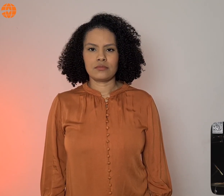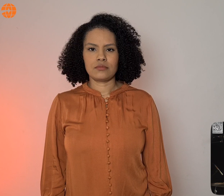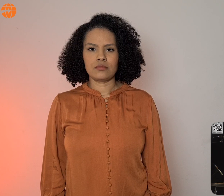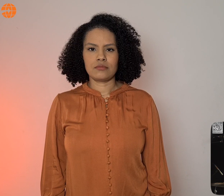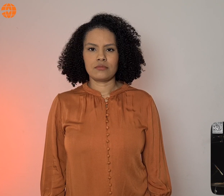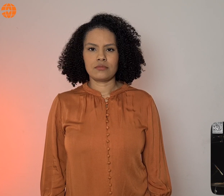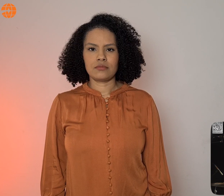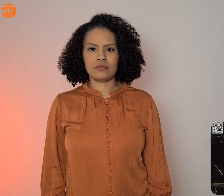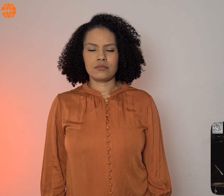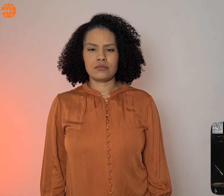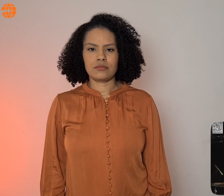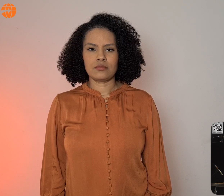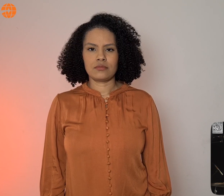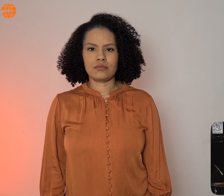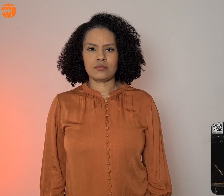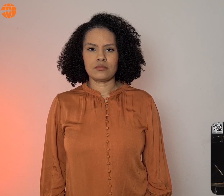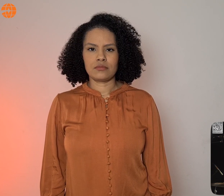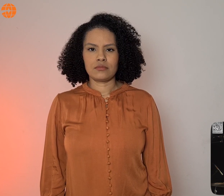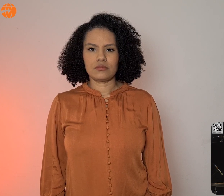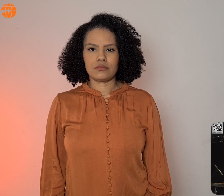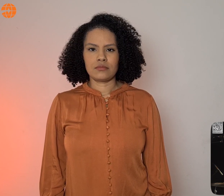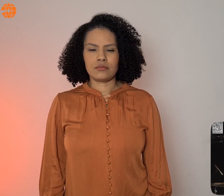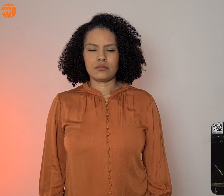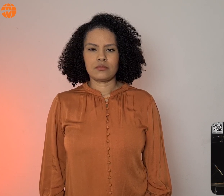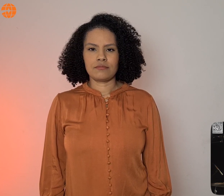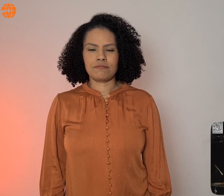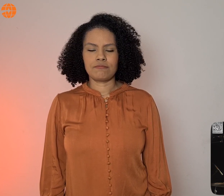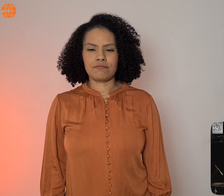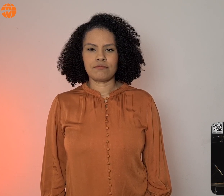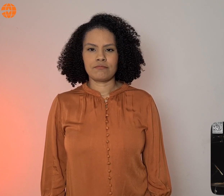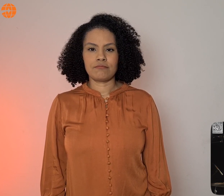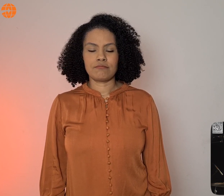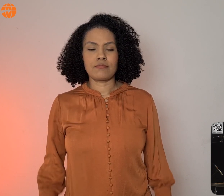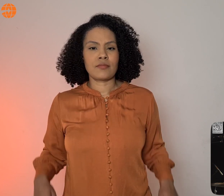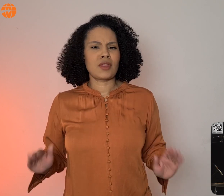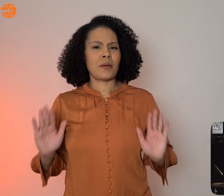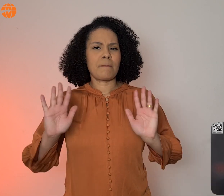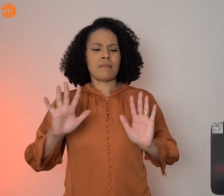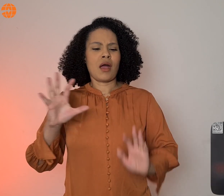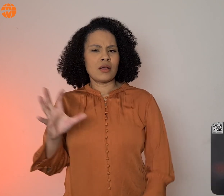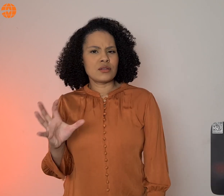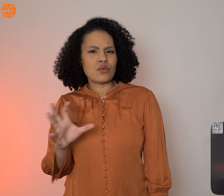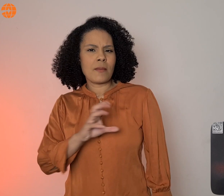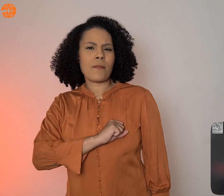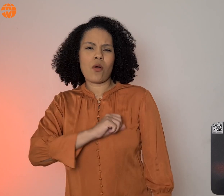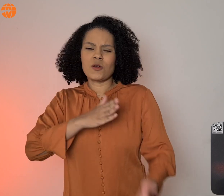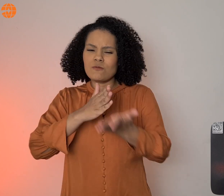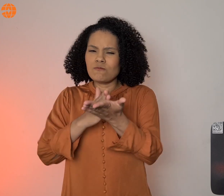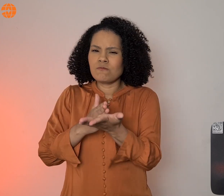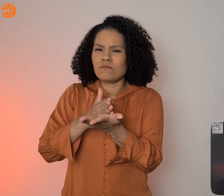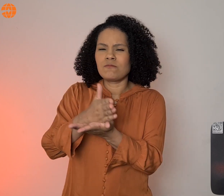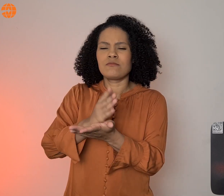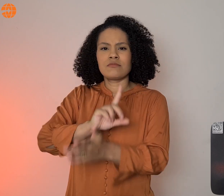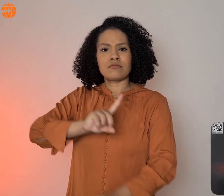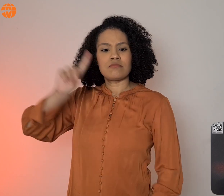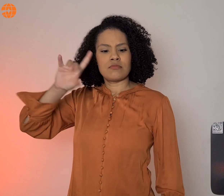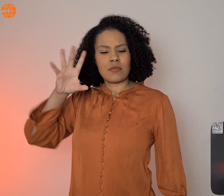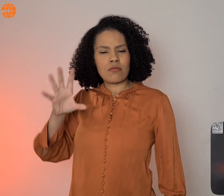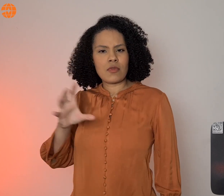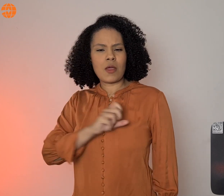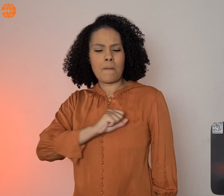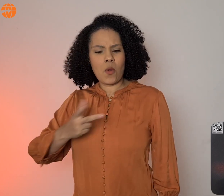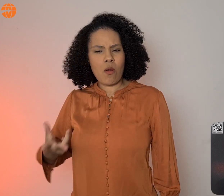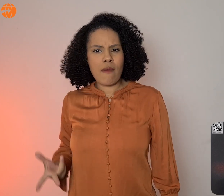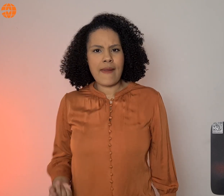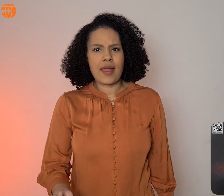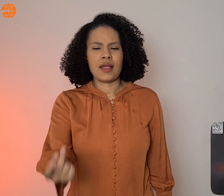of the Lord is from everlasting to everlasting on those who fear Him. Mas o amor leal do Senhor, o seu